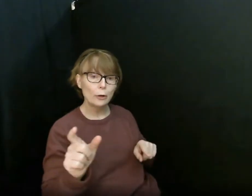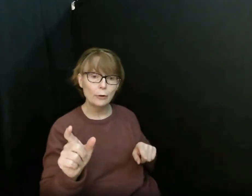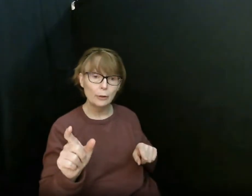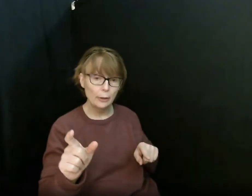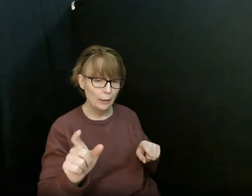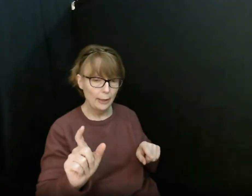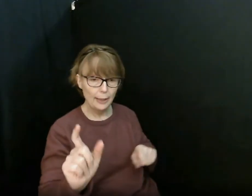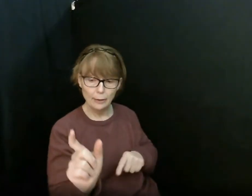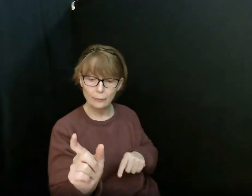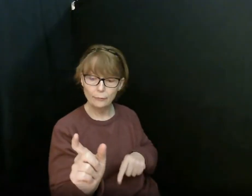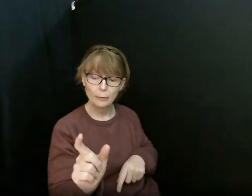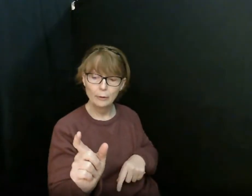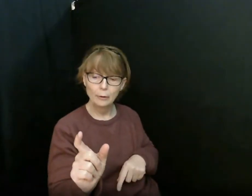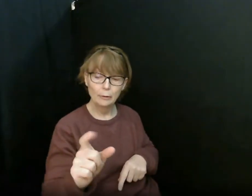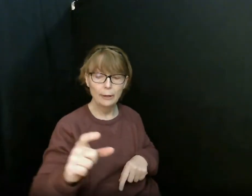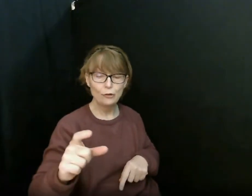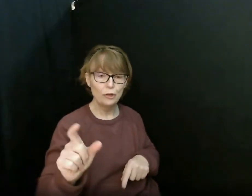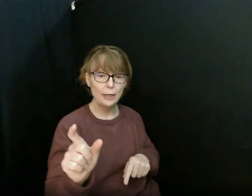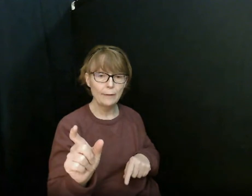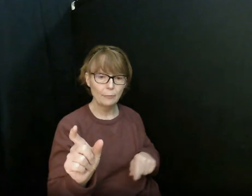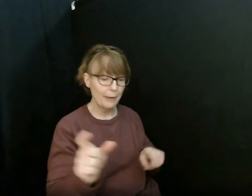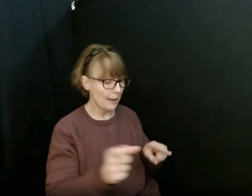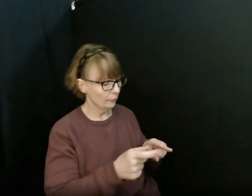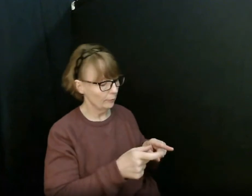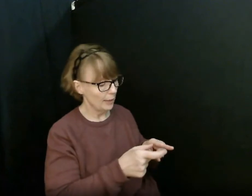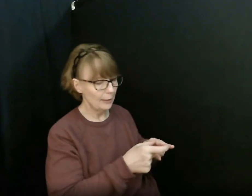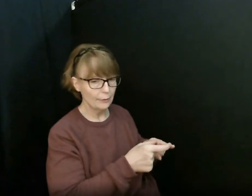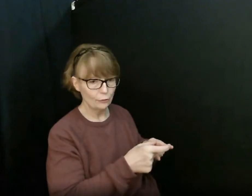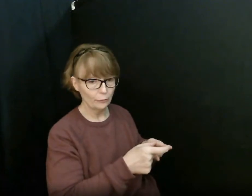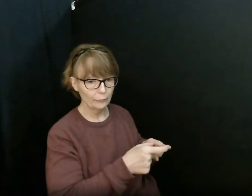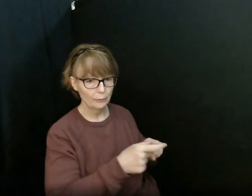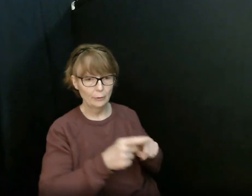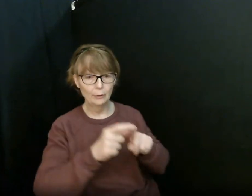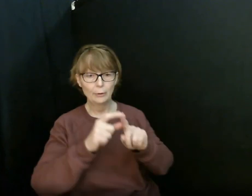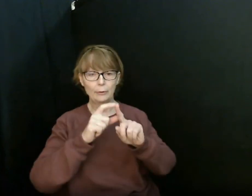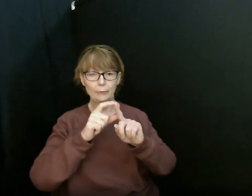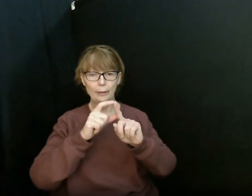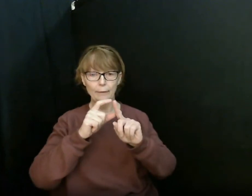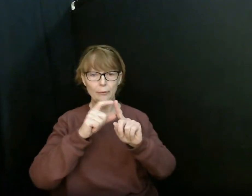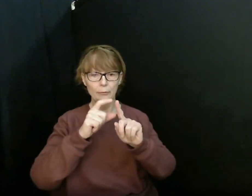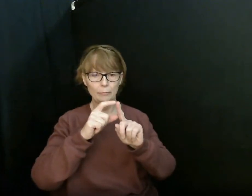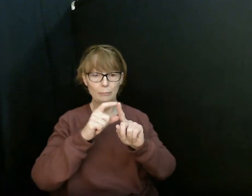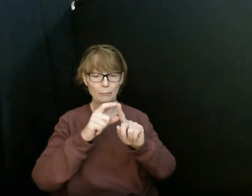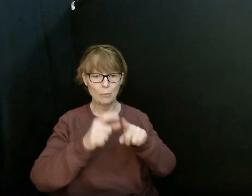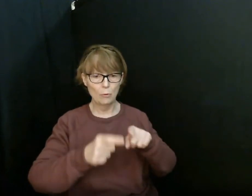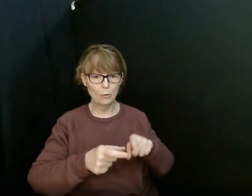word is a G that's bent and it touches. See, like this? Only it's.